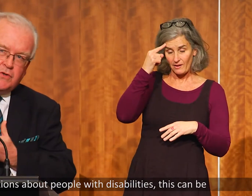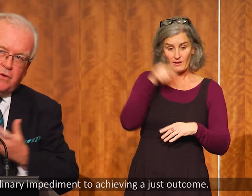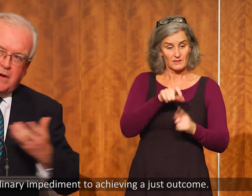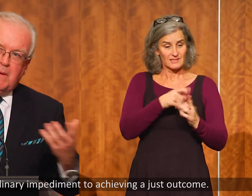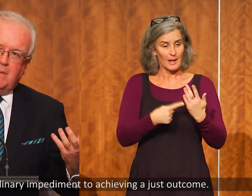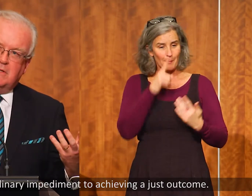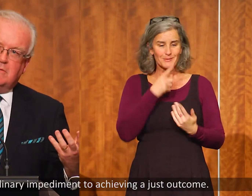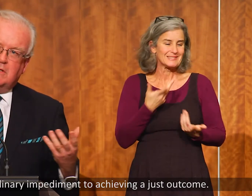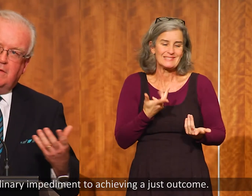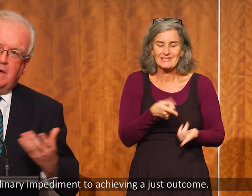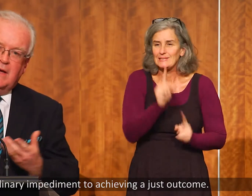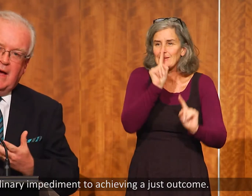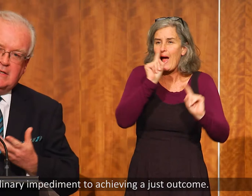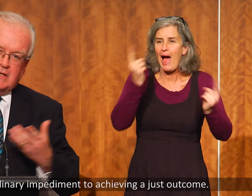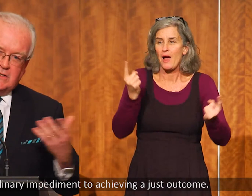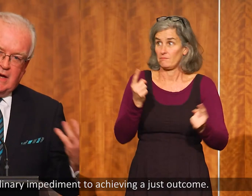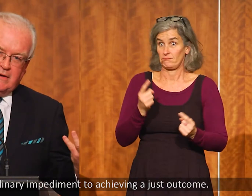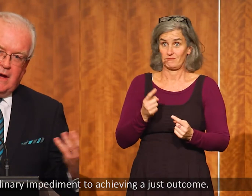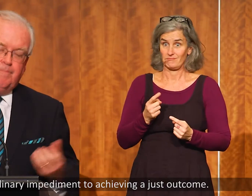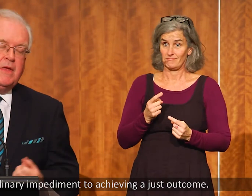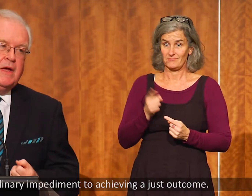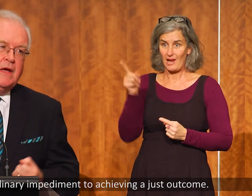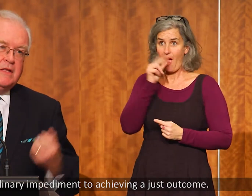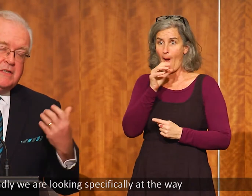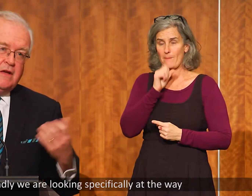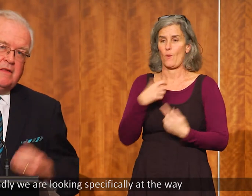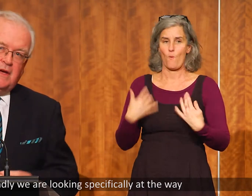can be an extraordinary impediment to achieving a just